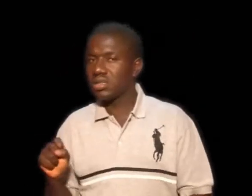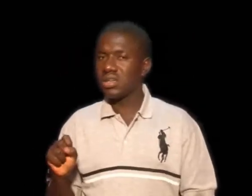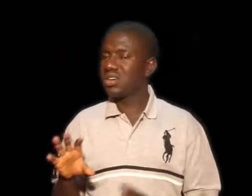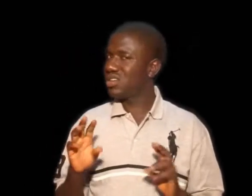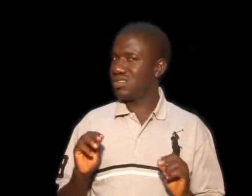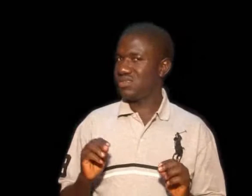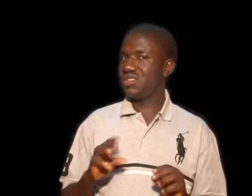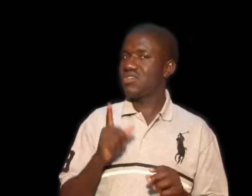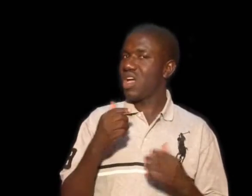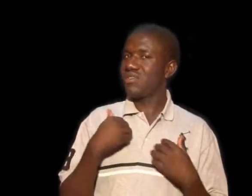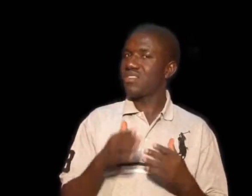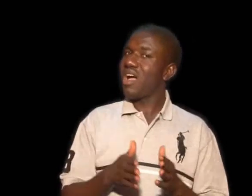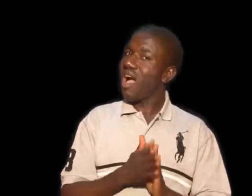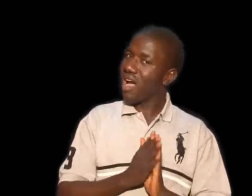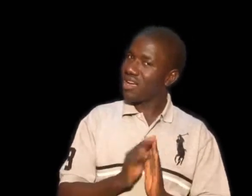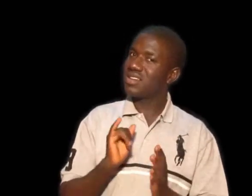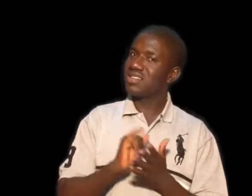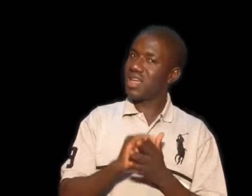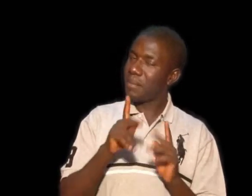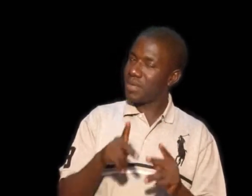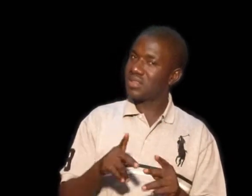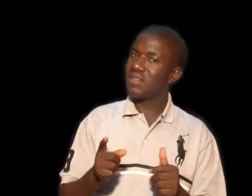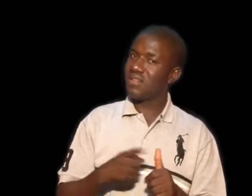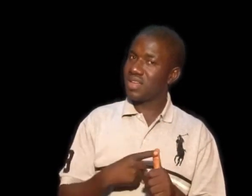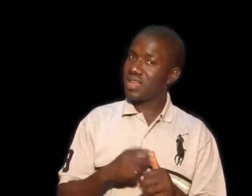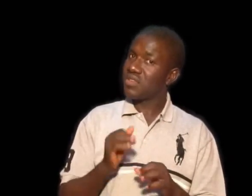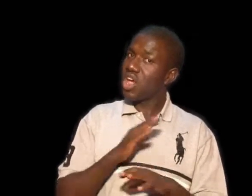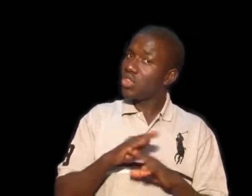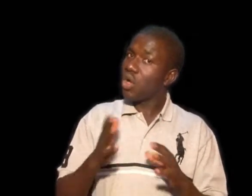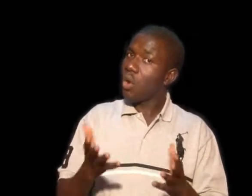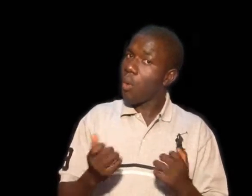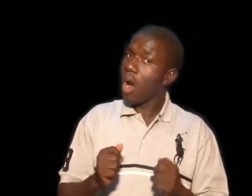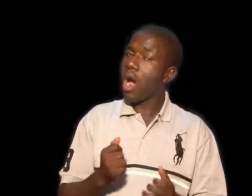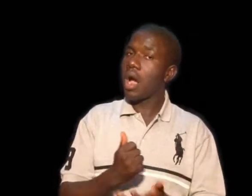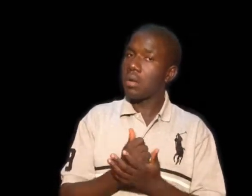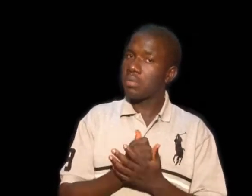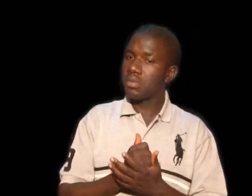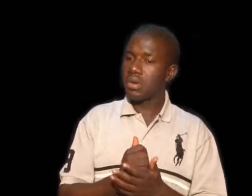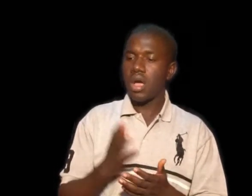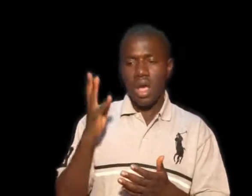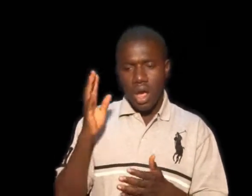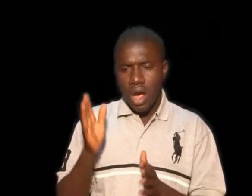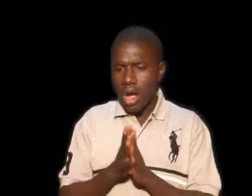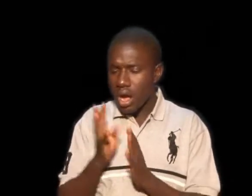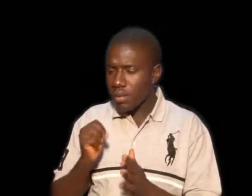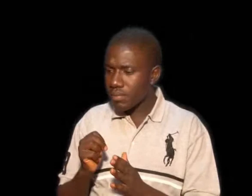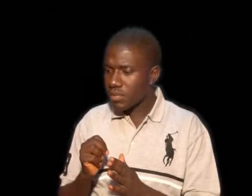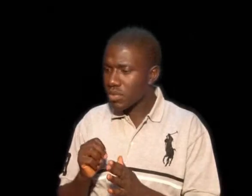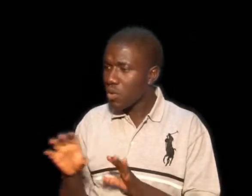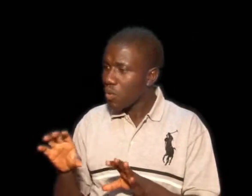warning. If the person does not want help, ask him or her where he or she wants to